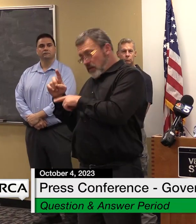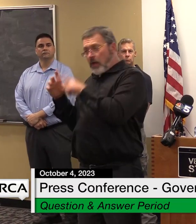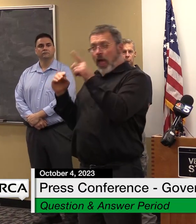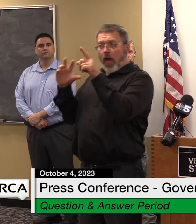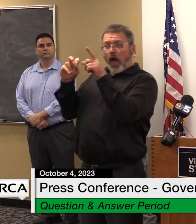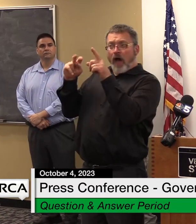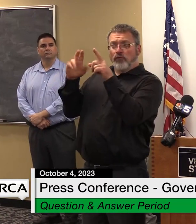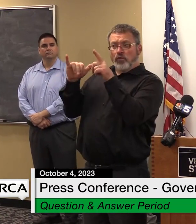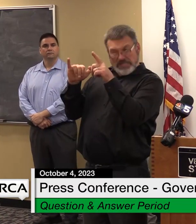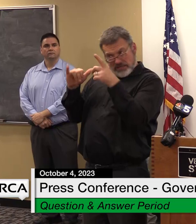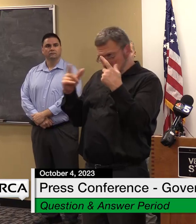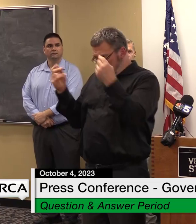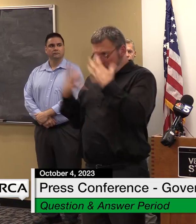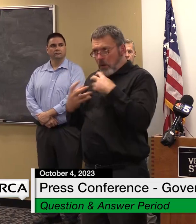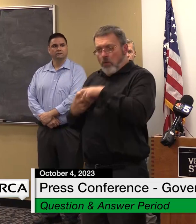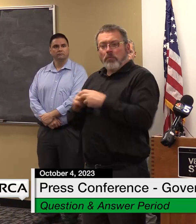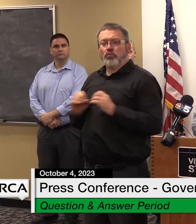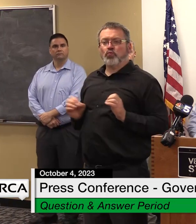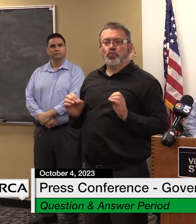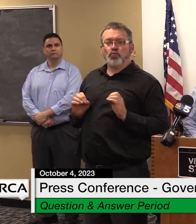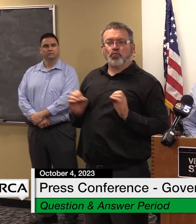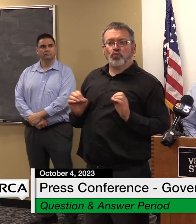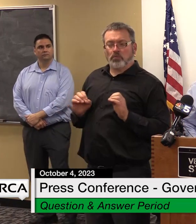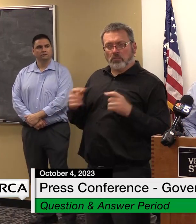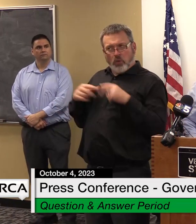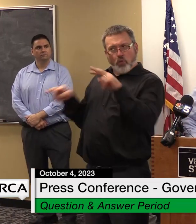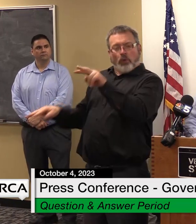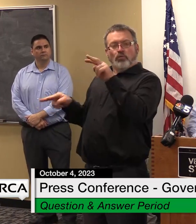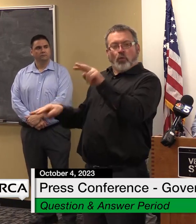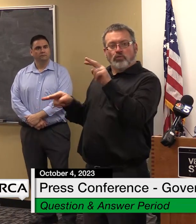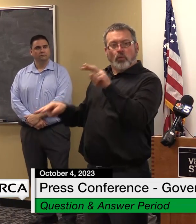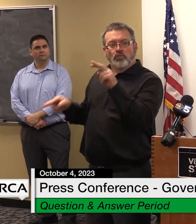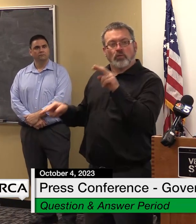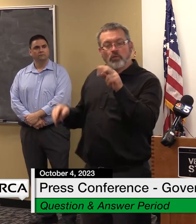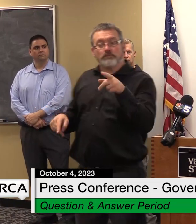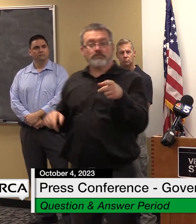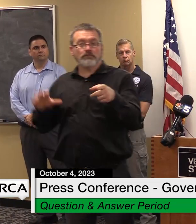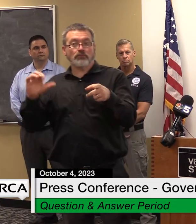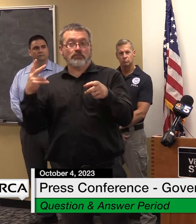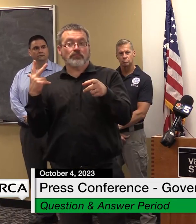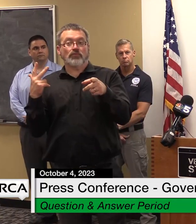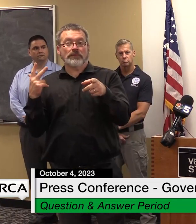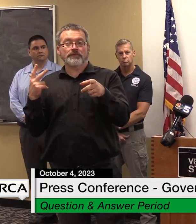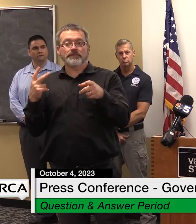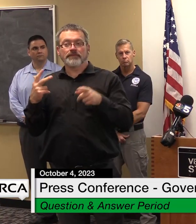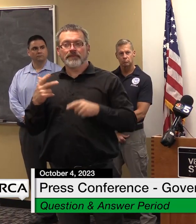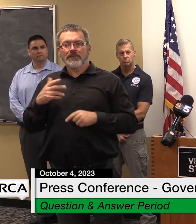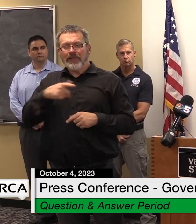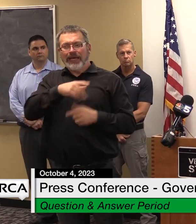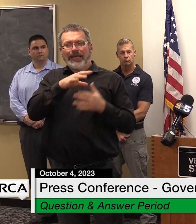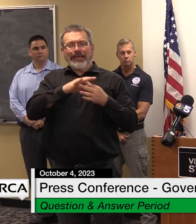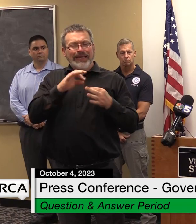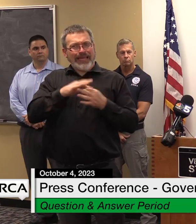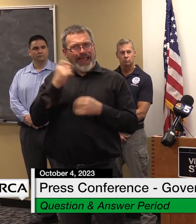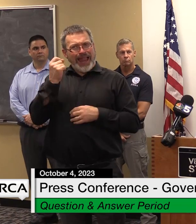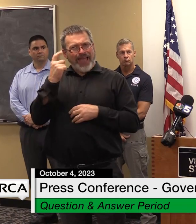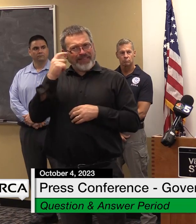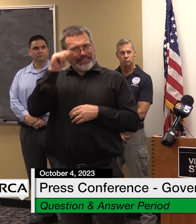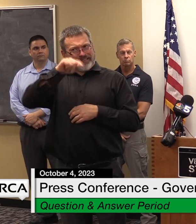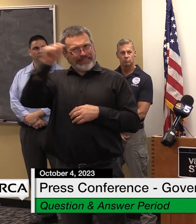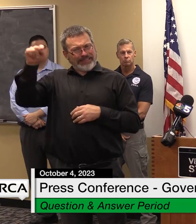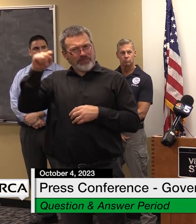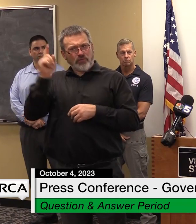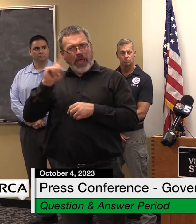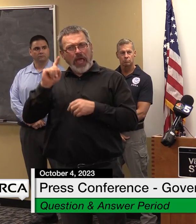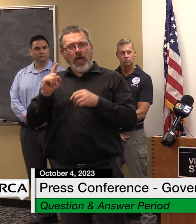11 areas, I think you said, that we're still kind of working on. Where are some of the problem areas still geographically? They're a little bit all over the